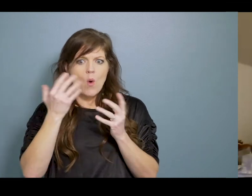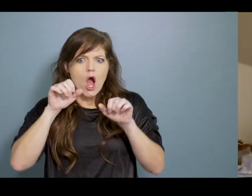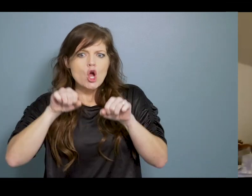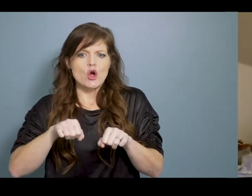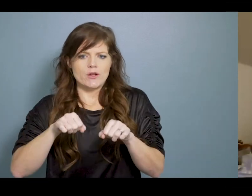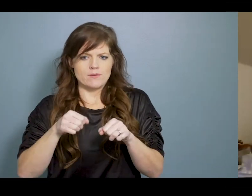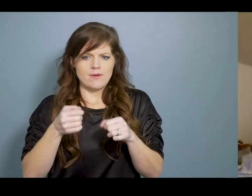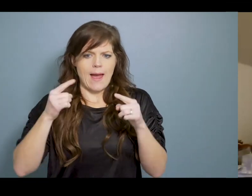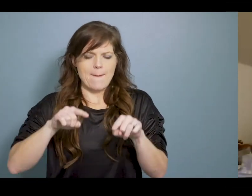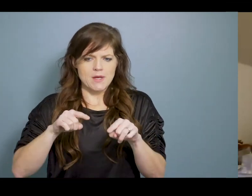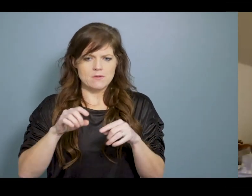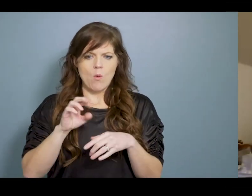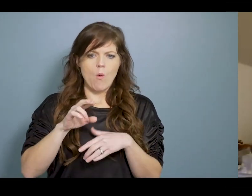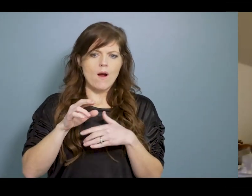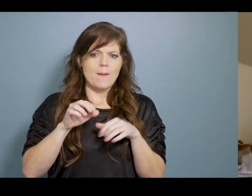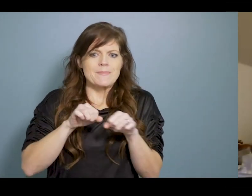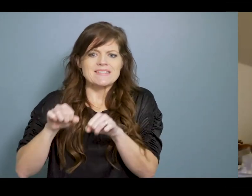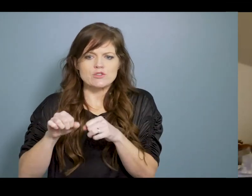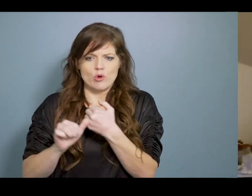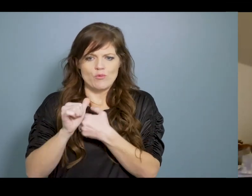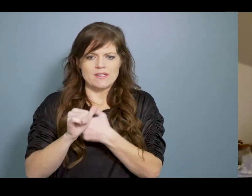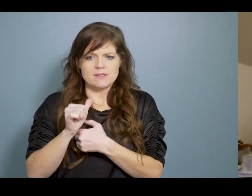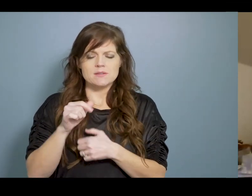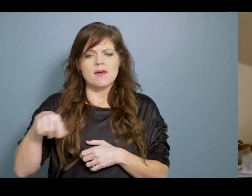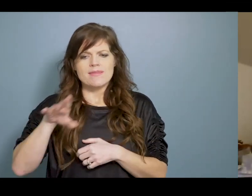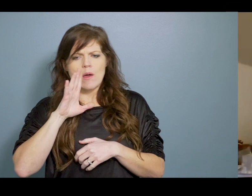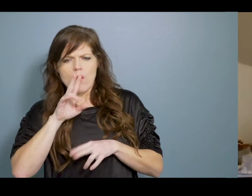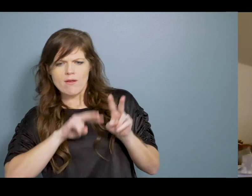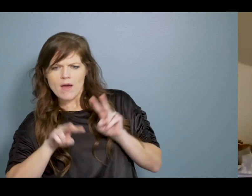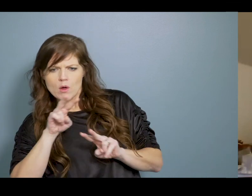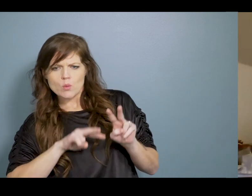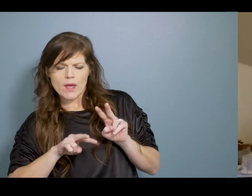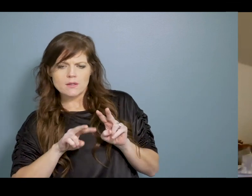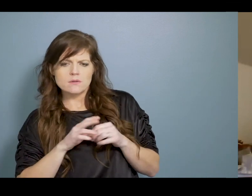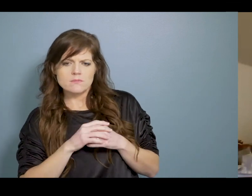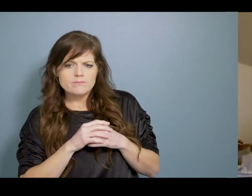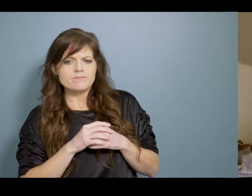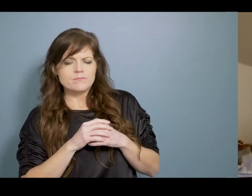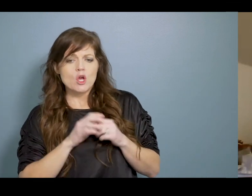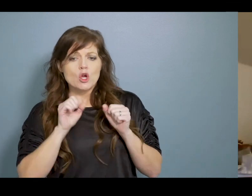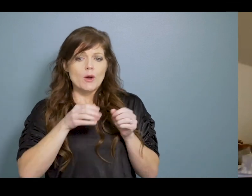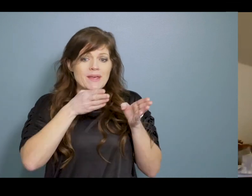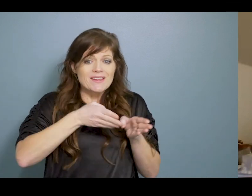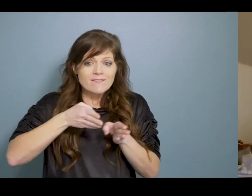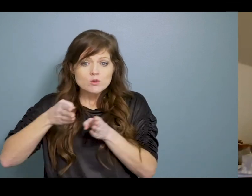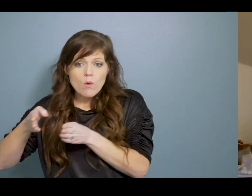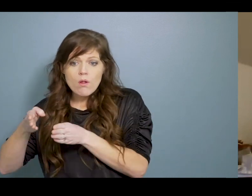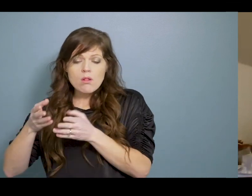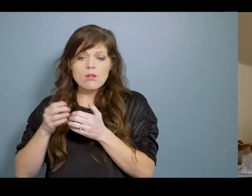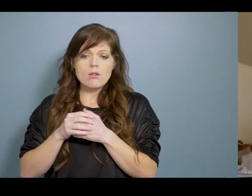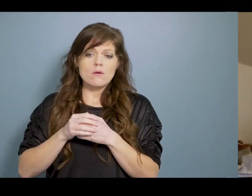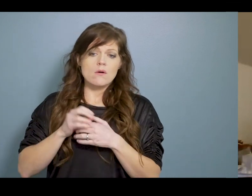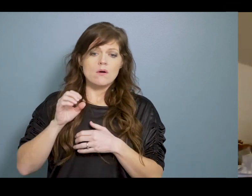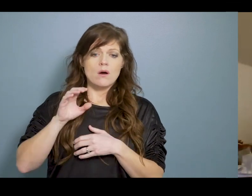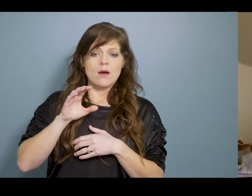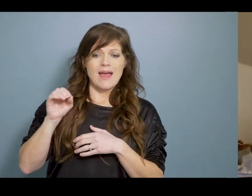potential security risks, and we evaluate those. And they could be on an individual basis.